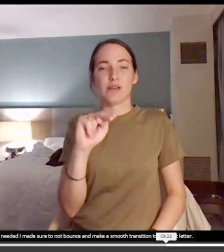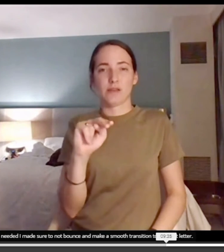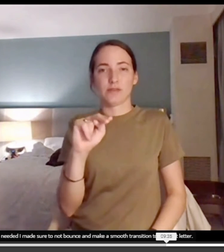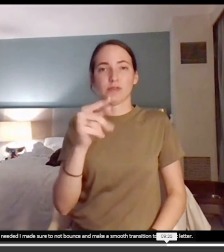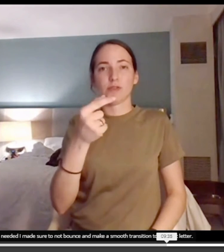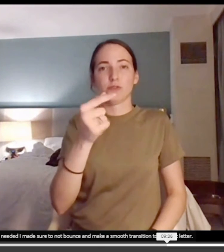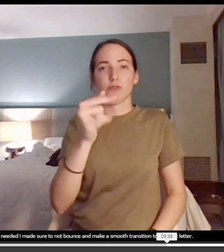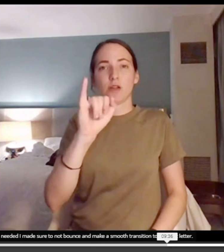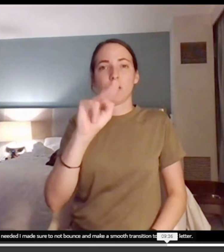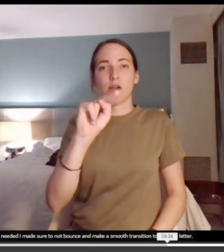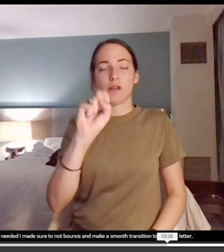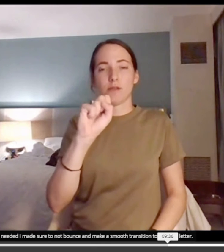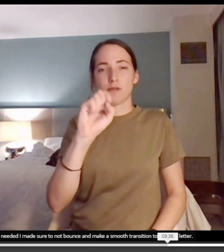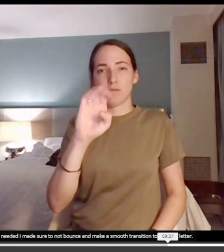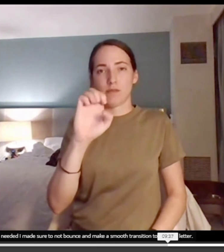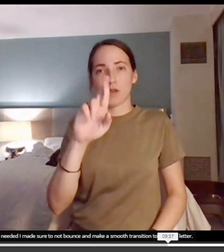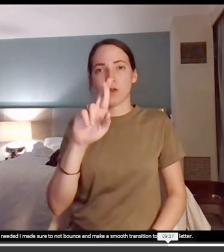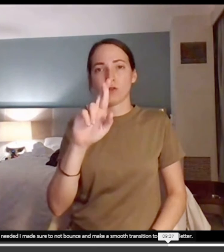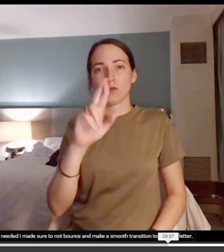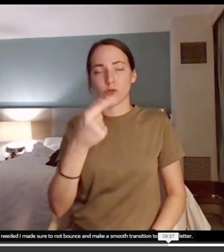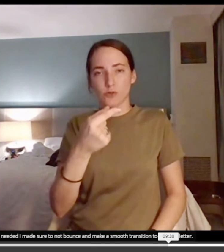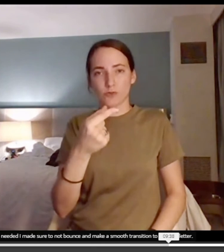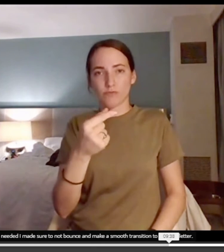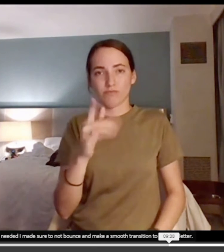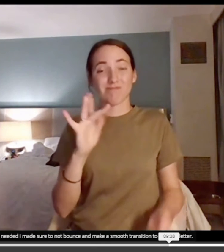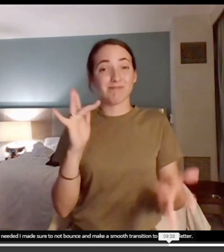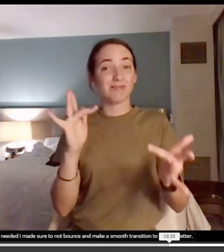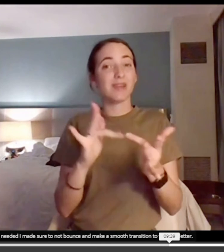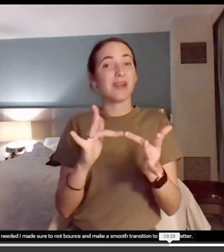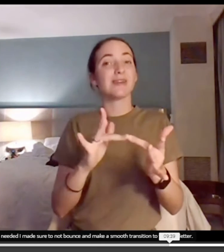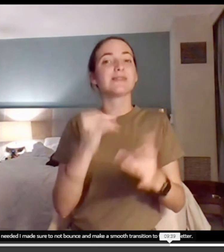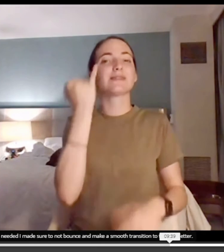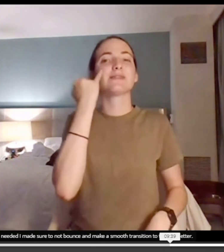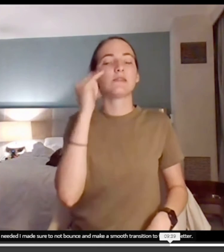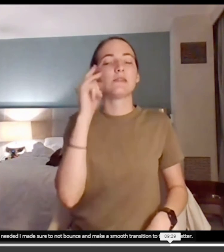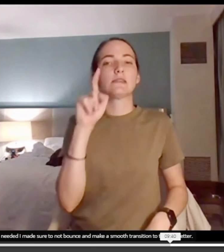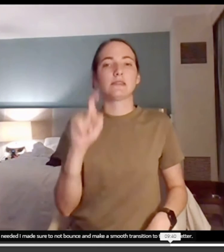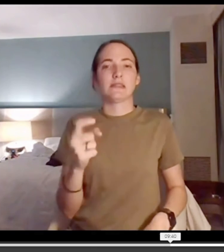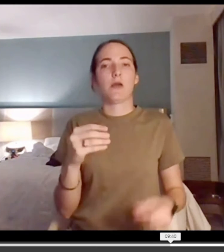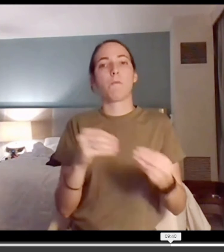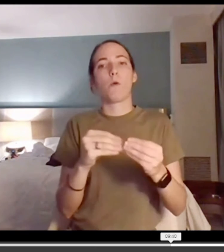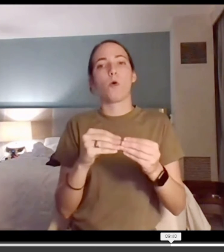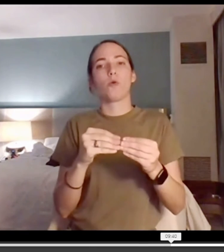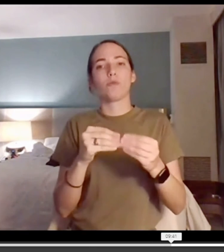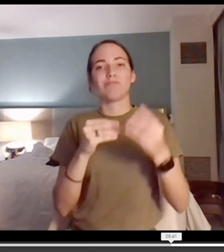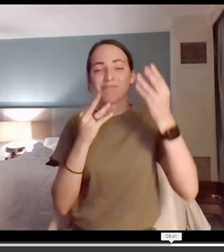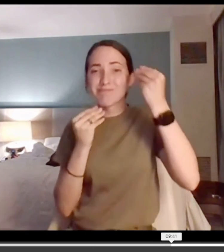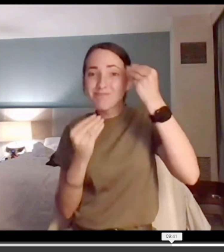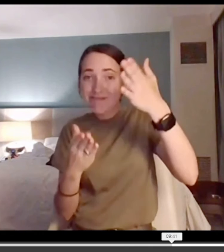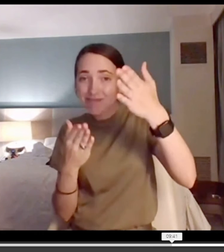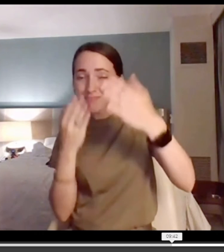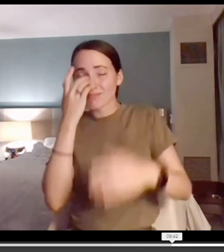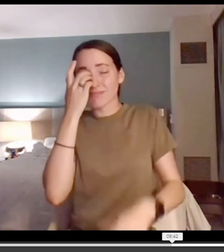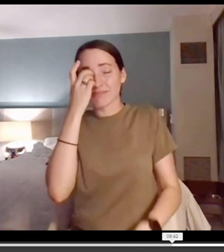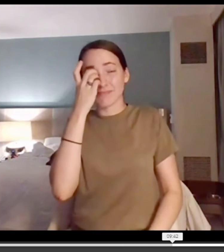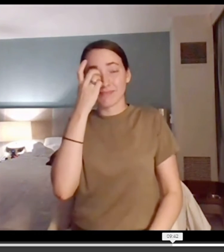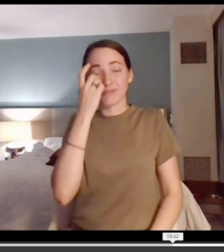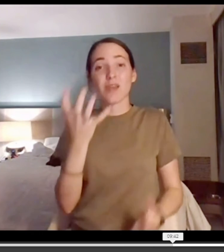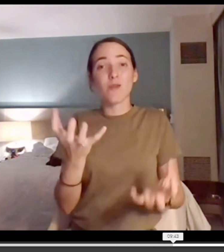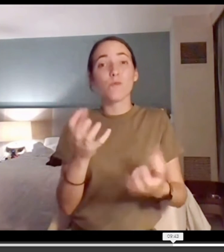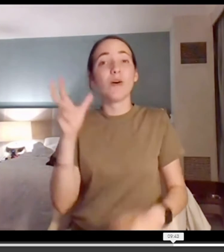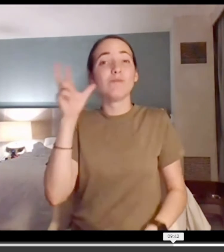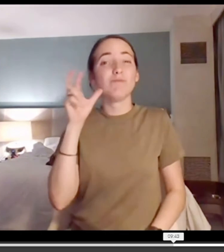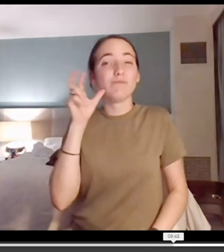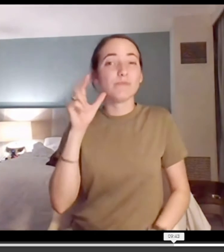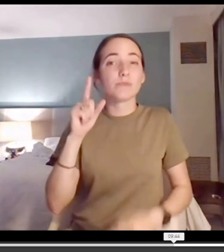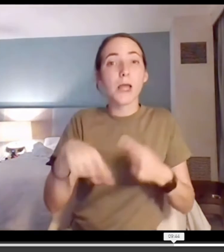I hope you found this video helpful. If you'd like to know more about how to win your Social Security disability case, I'd like